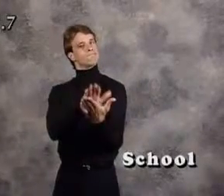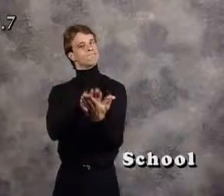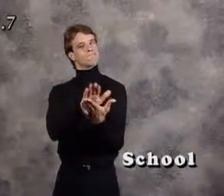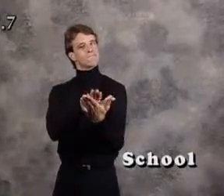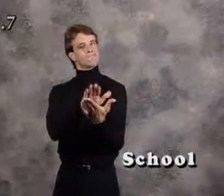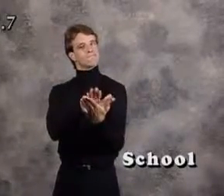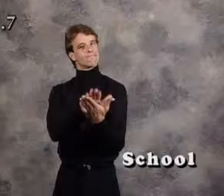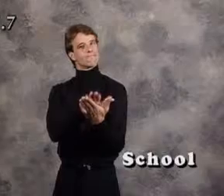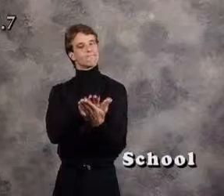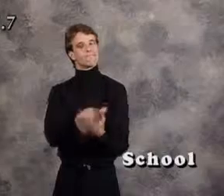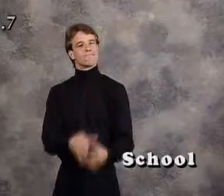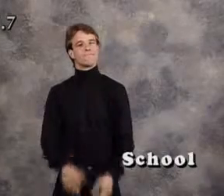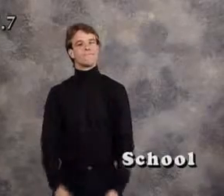School.